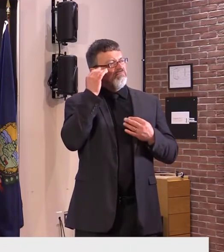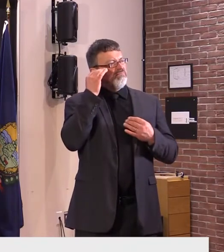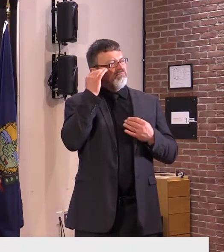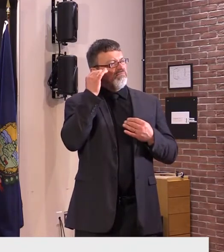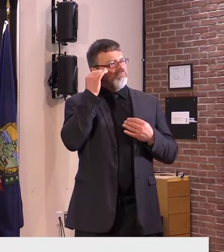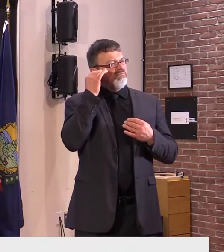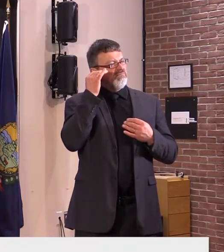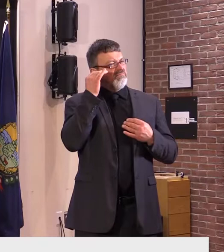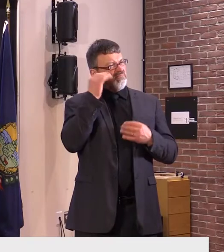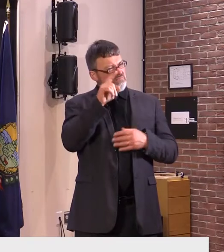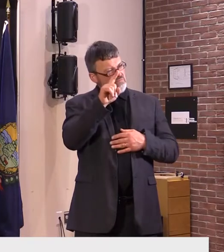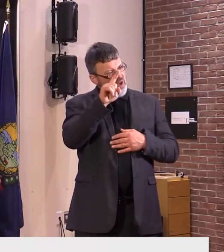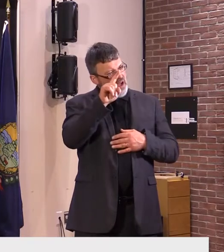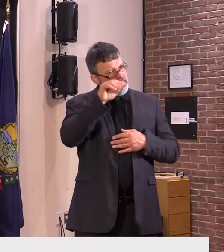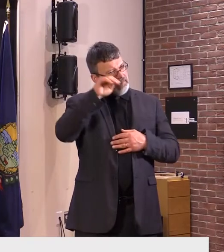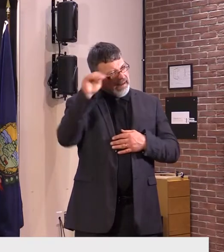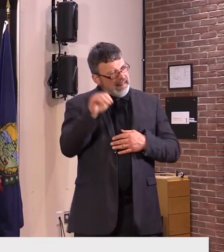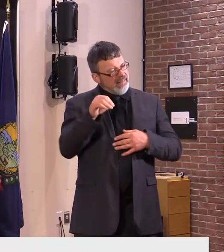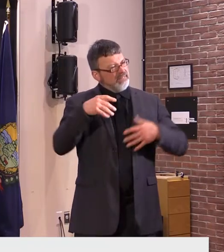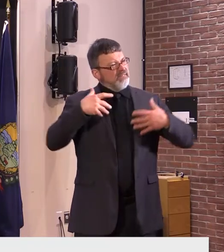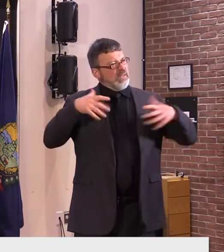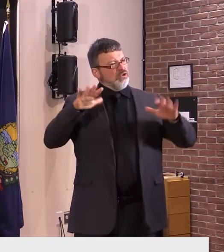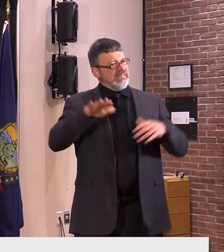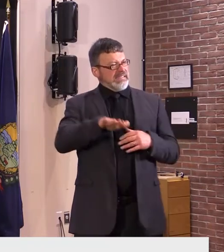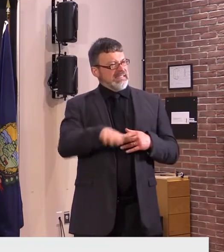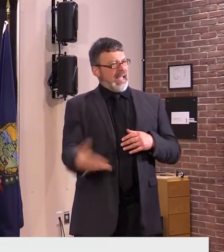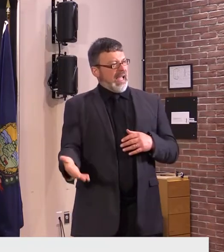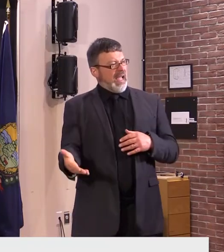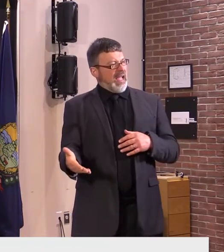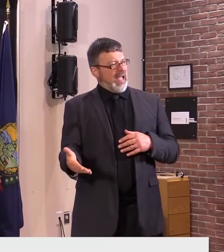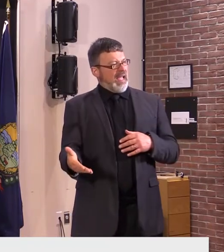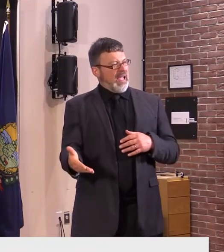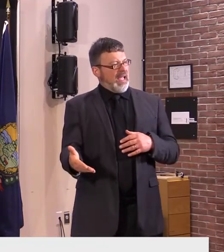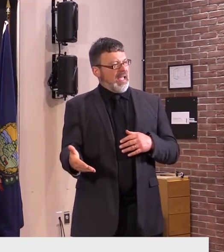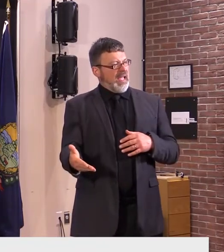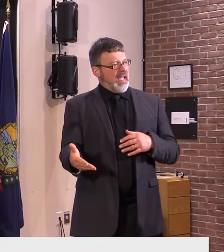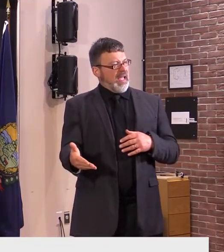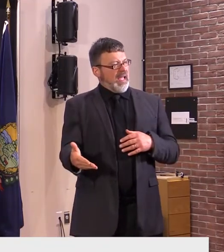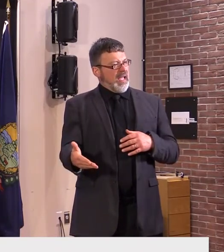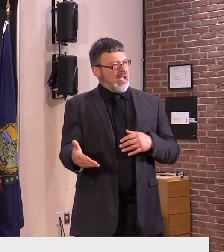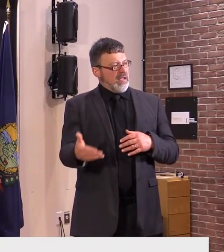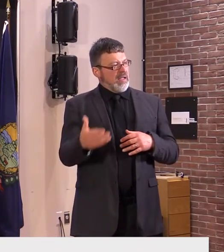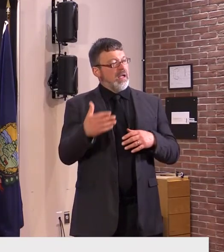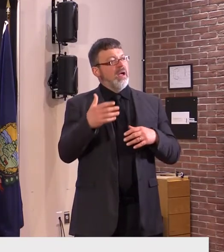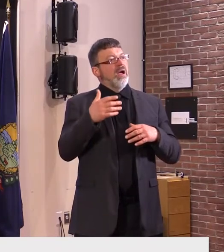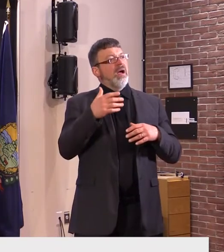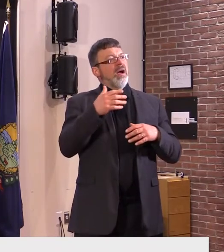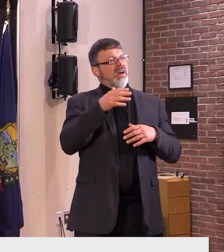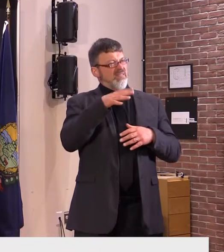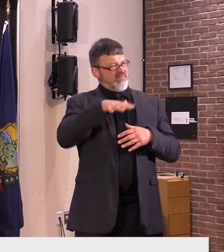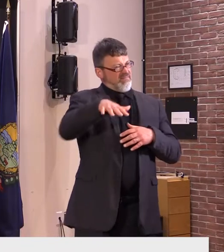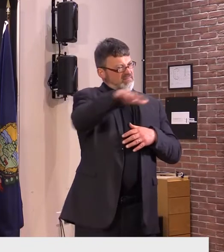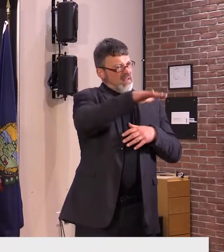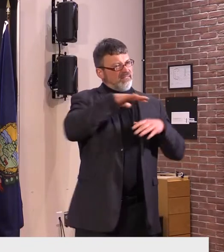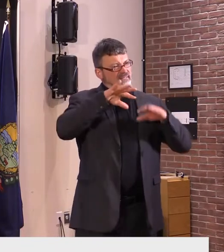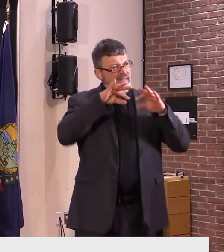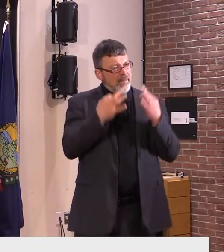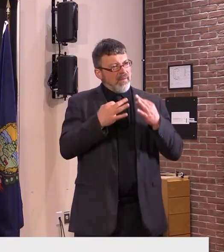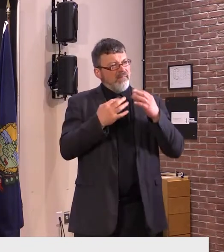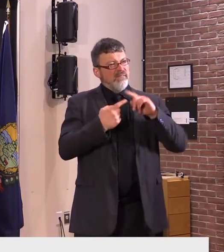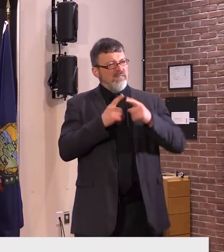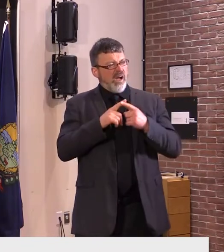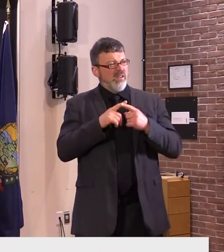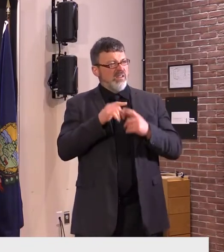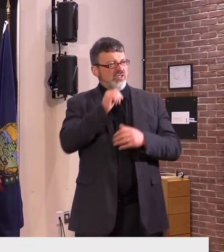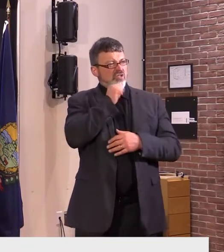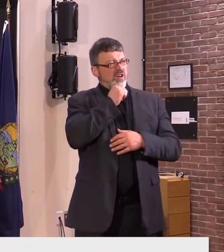and the even higher number of people who bear the grief, their lives forever changed by the loss of a loved one.